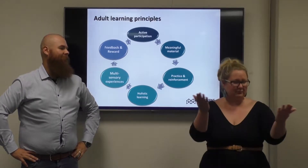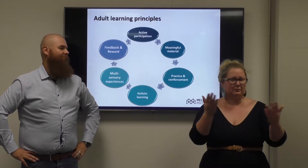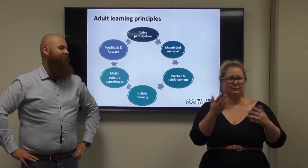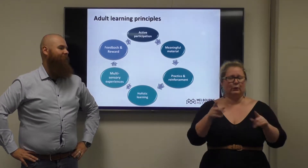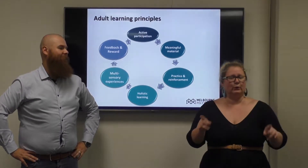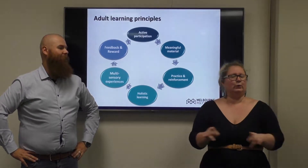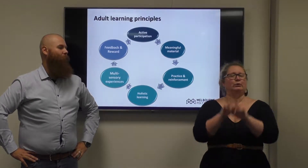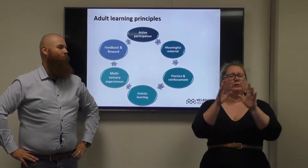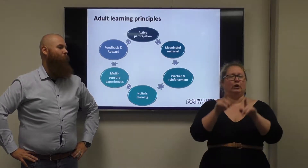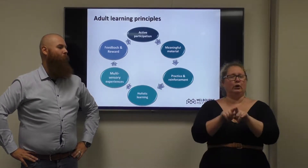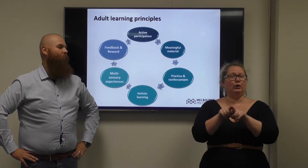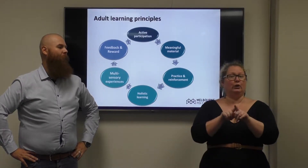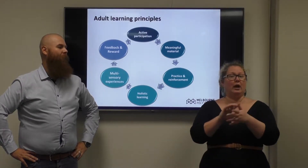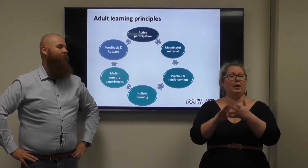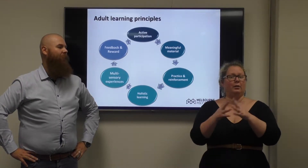So most of you will be hearing,